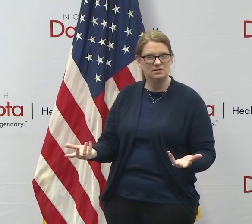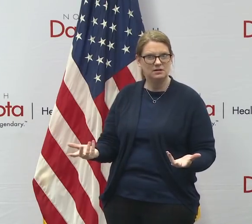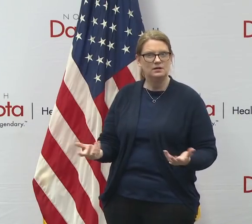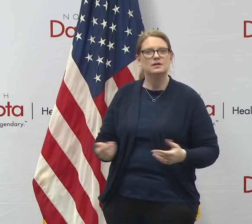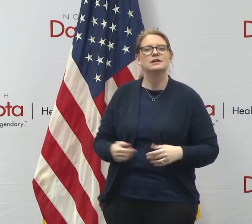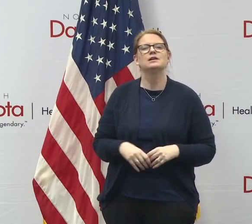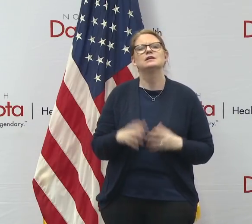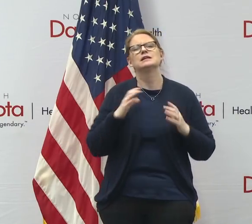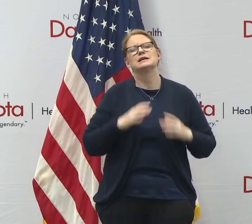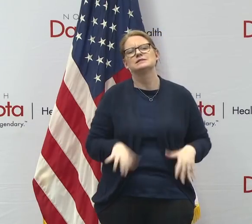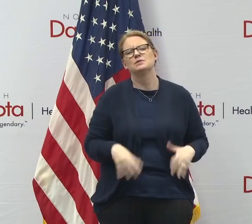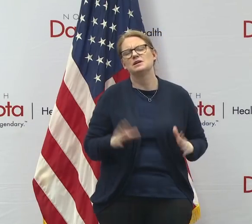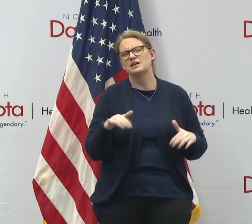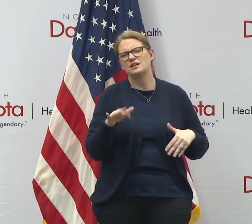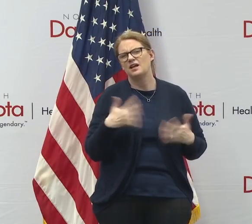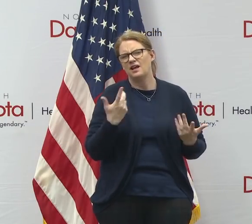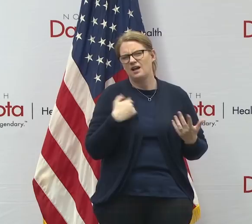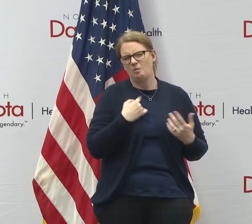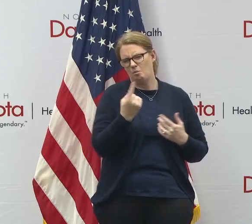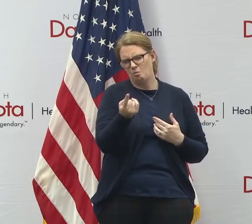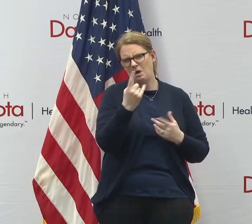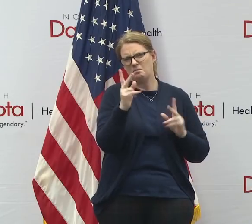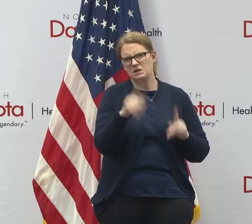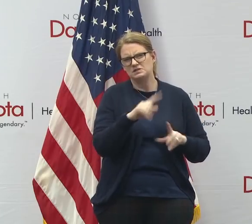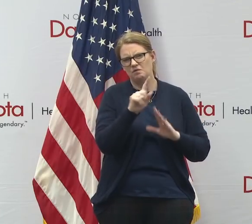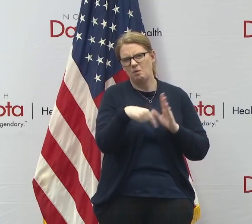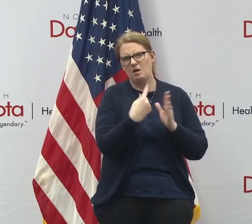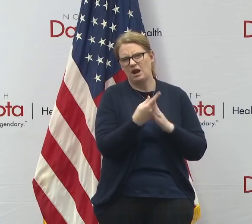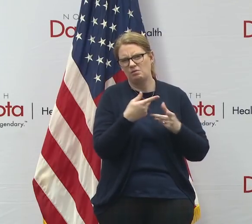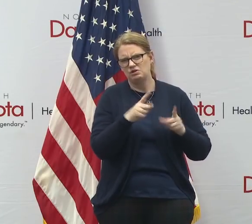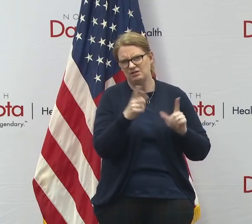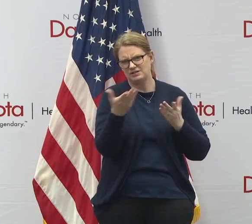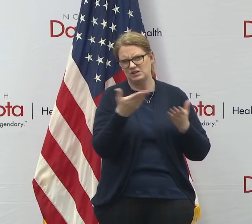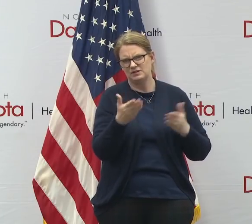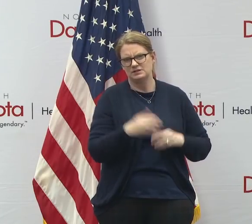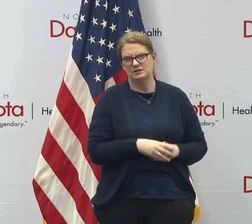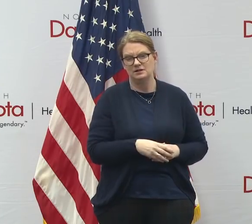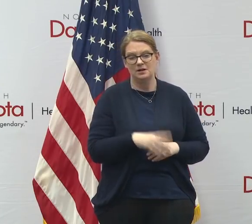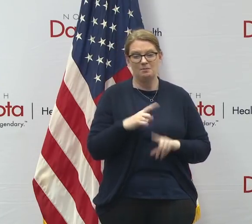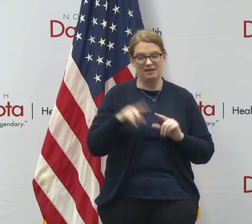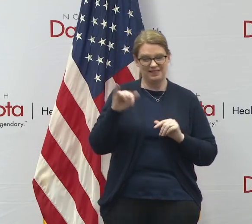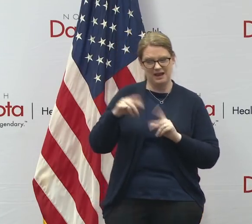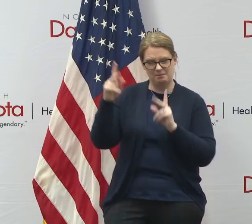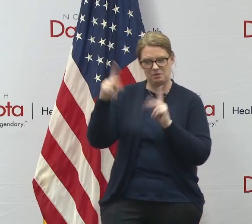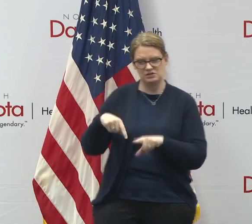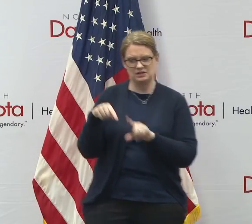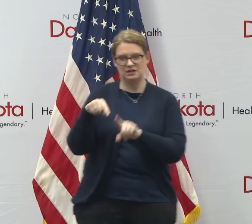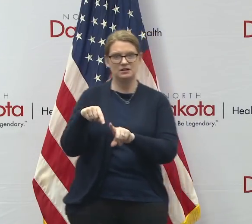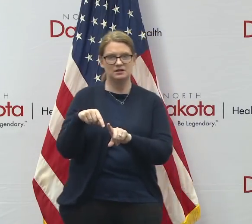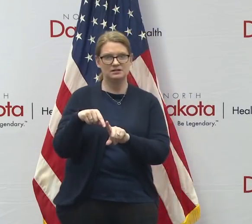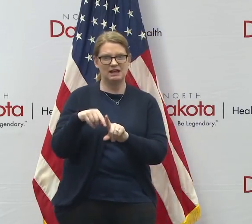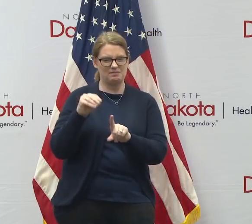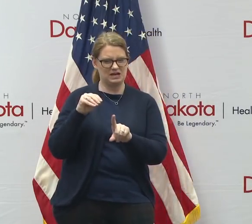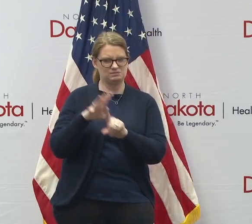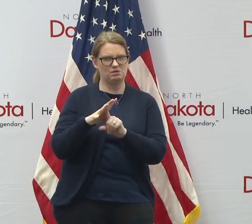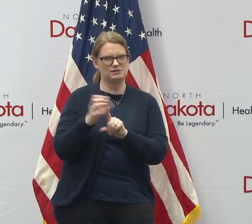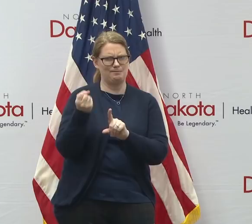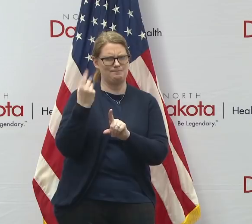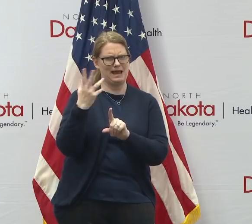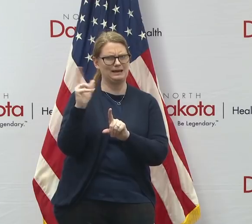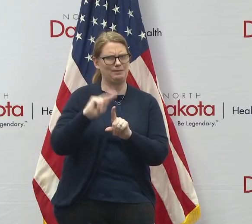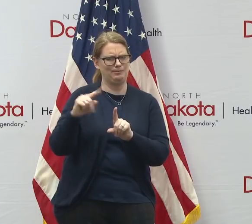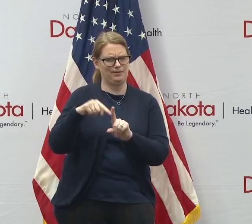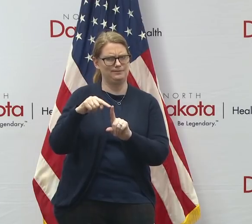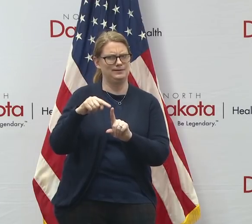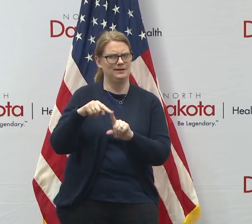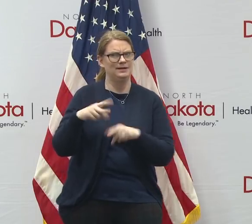go, hey, I'm only going to be exposed to one person for 1 hour during a service. The person that's delivering that service might be exposed to a dozen people during the day. So again,